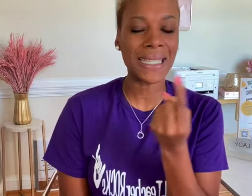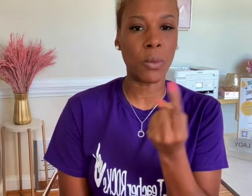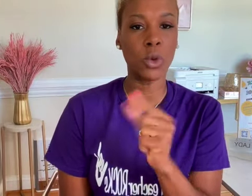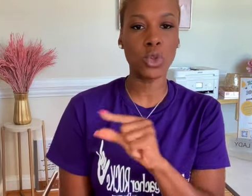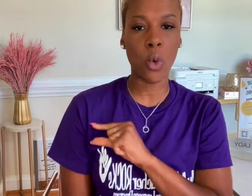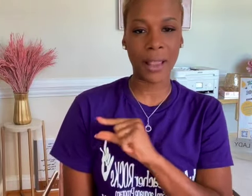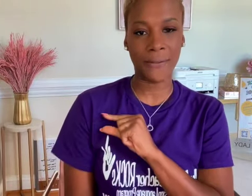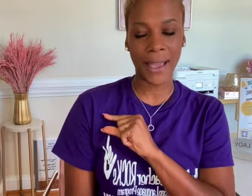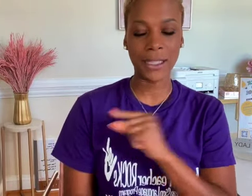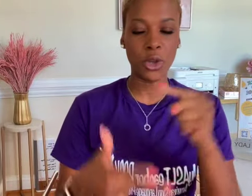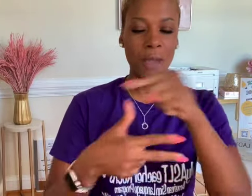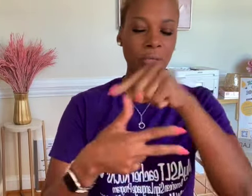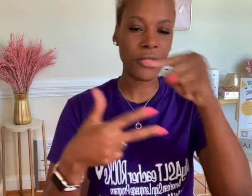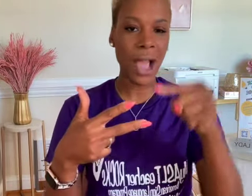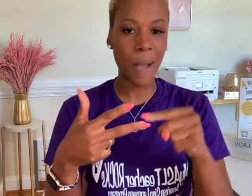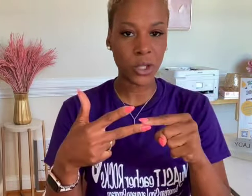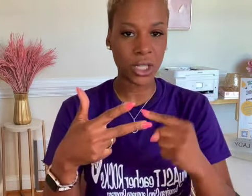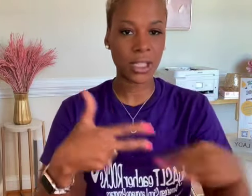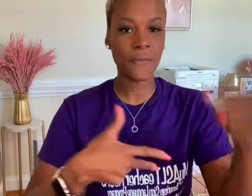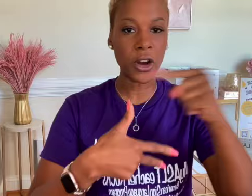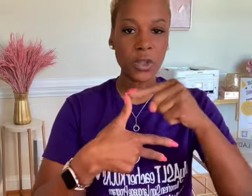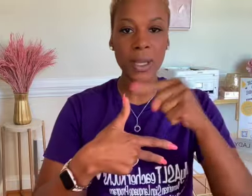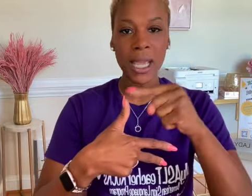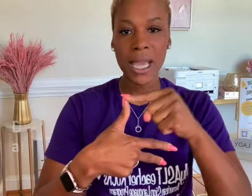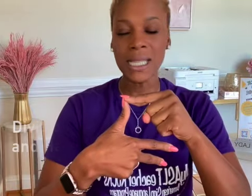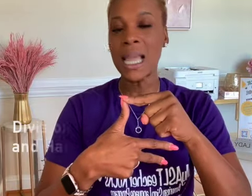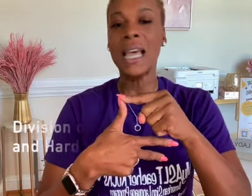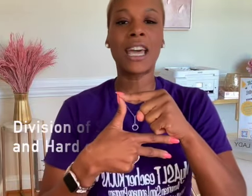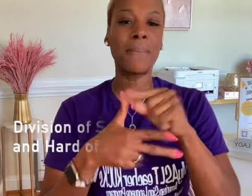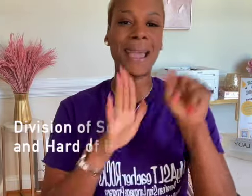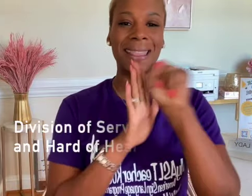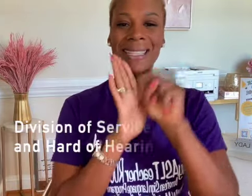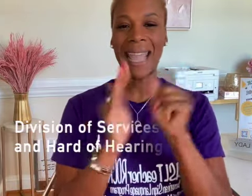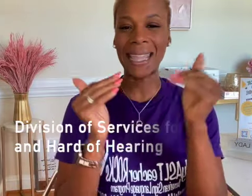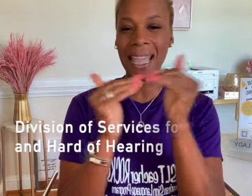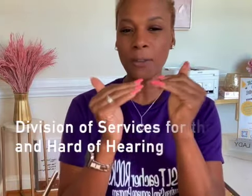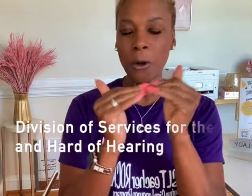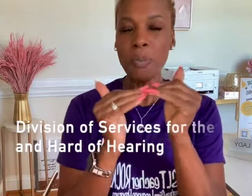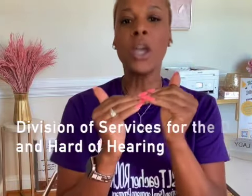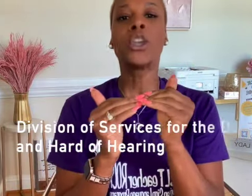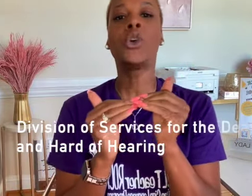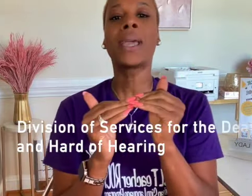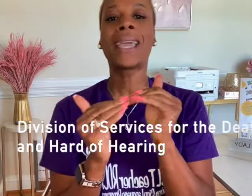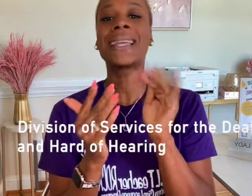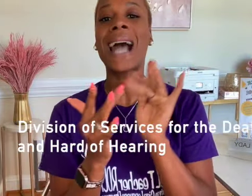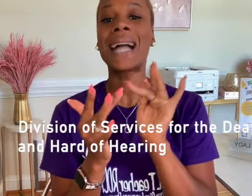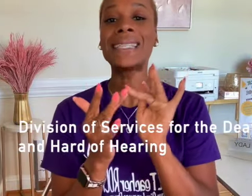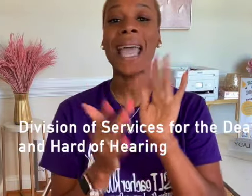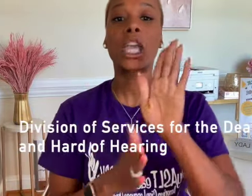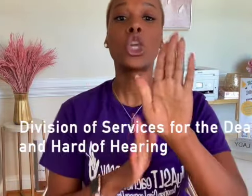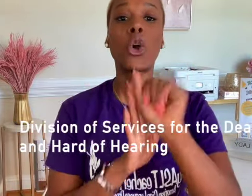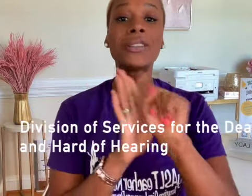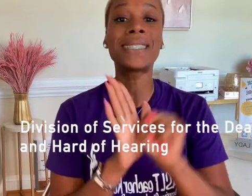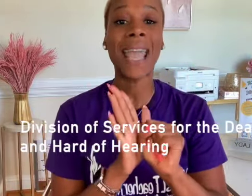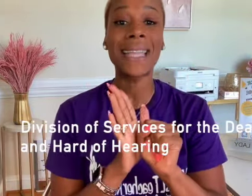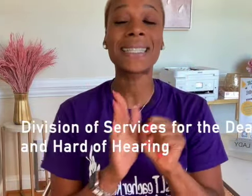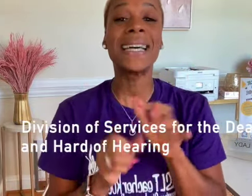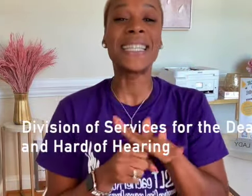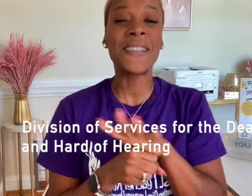who's qualified? So you have three options. The first one is going to be at the state level. You can contact your state's